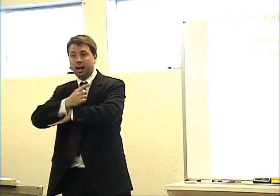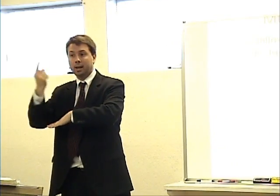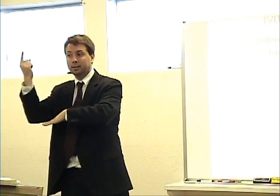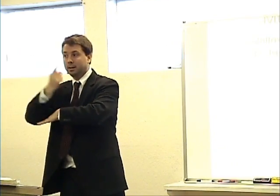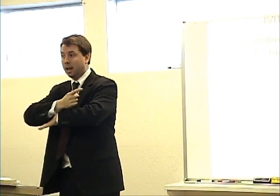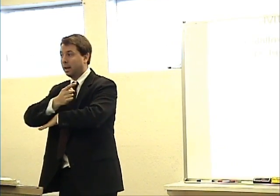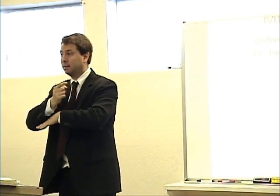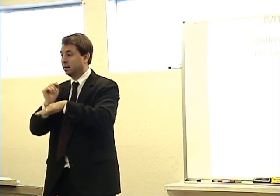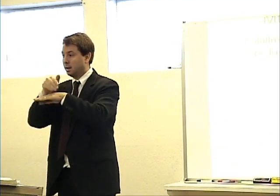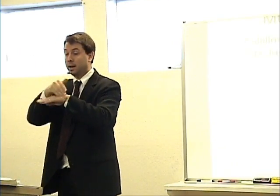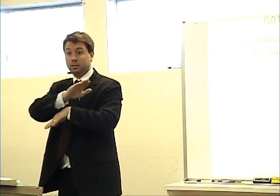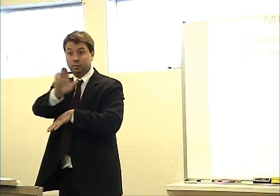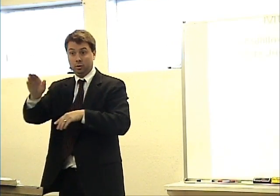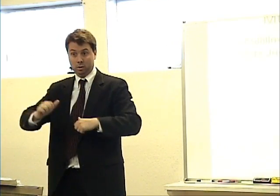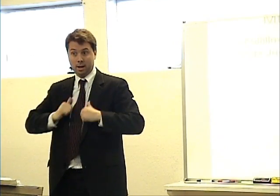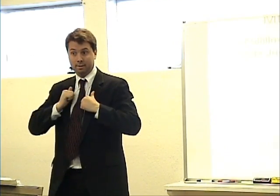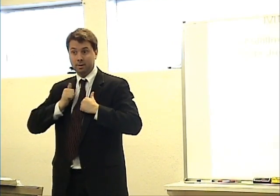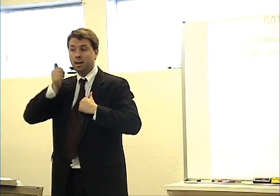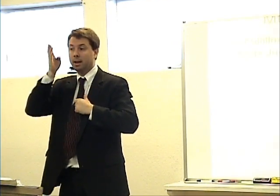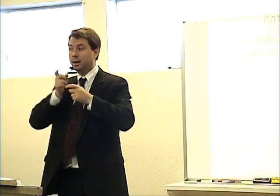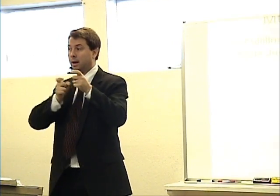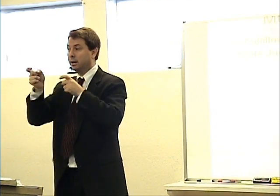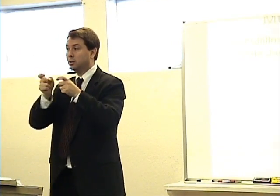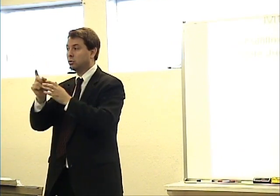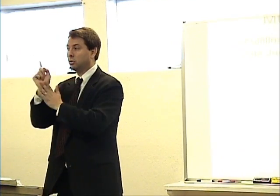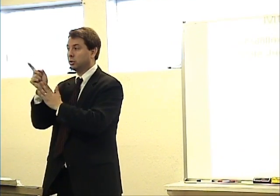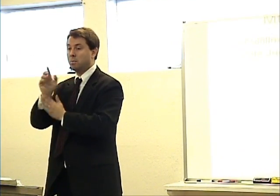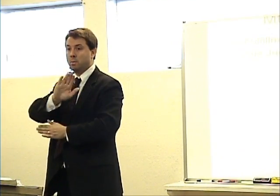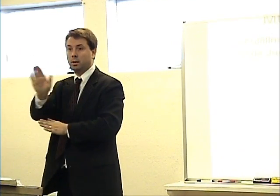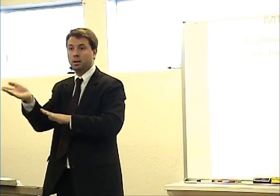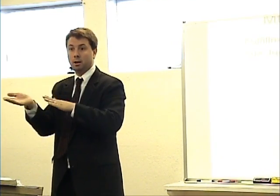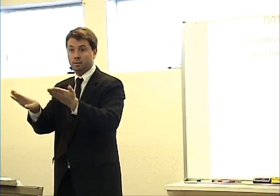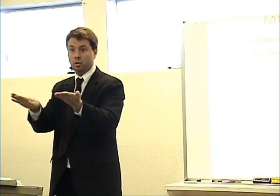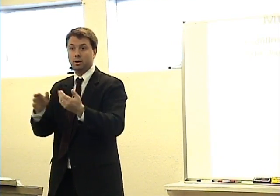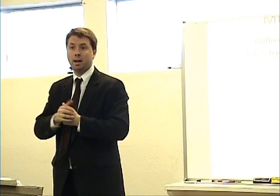days and days and nights of your life. God controls the moment of your death.